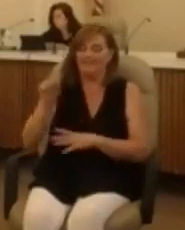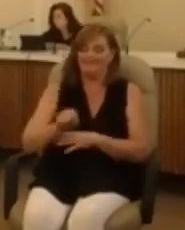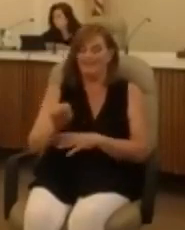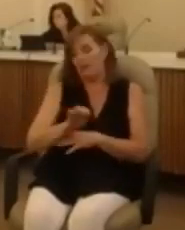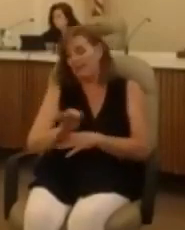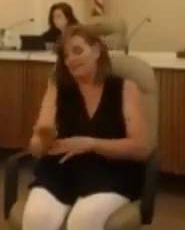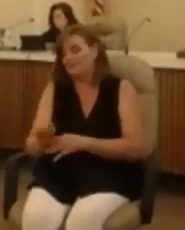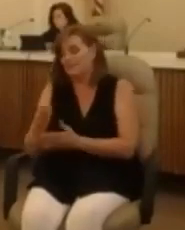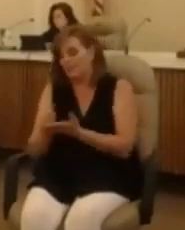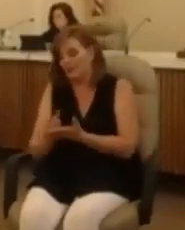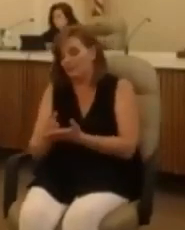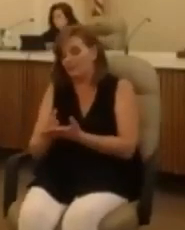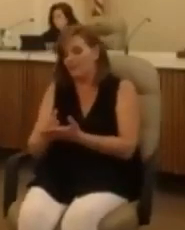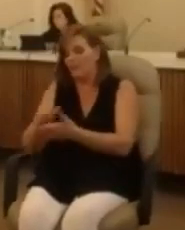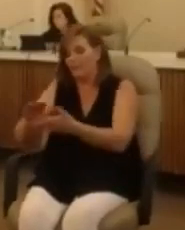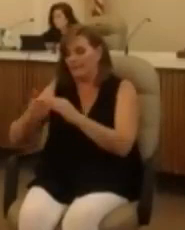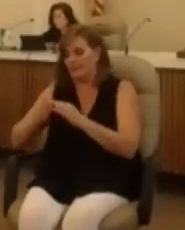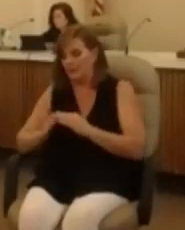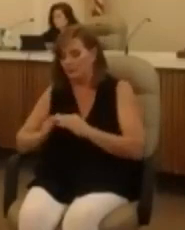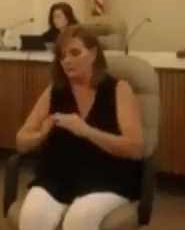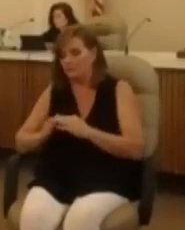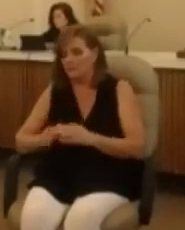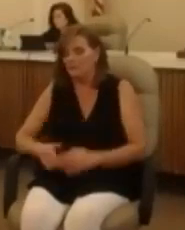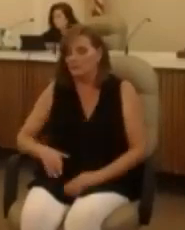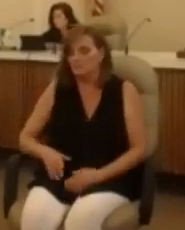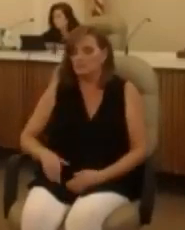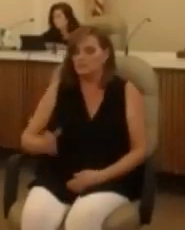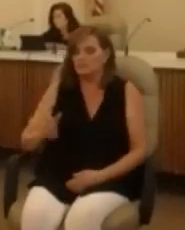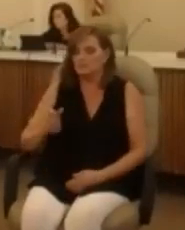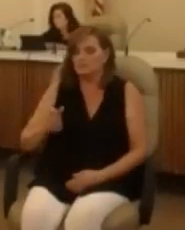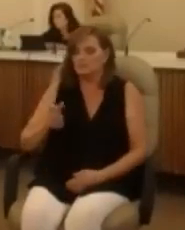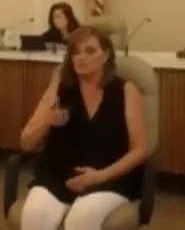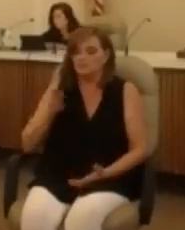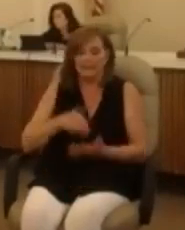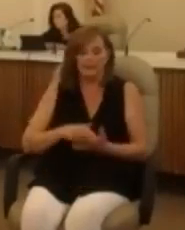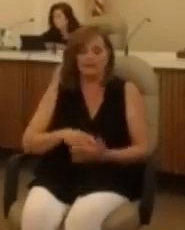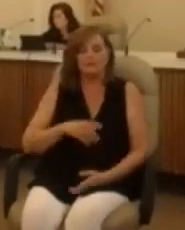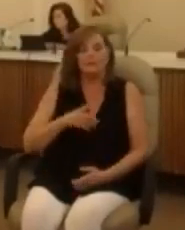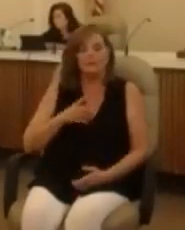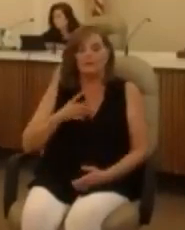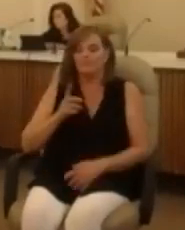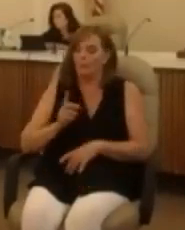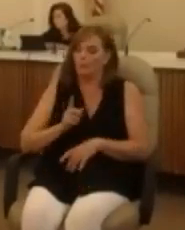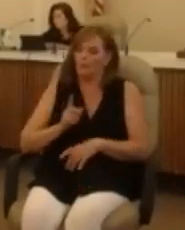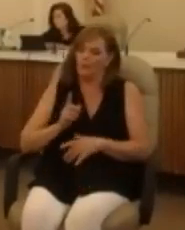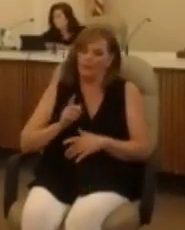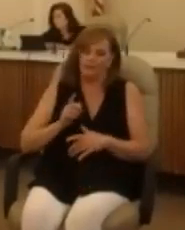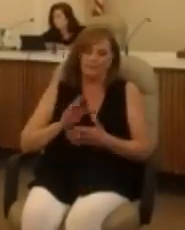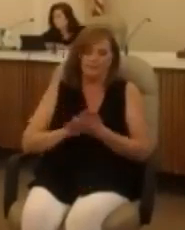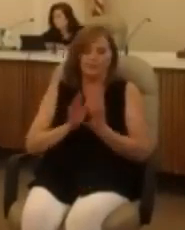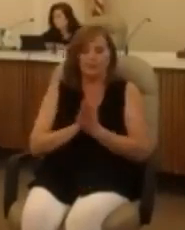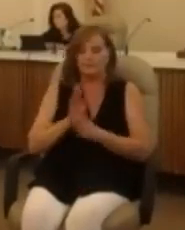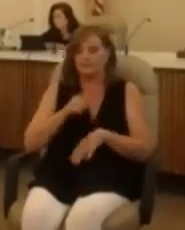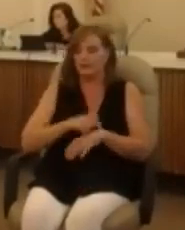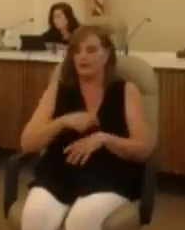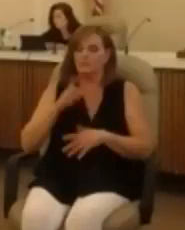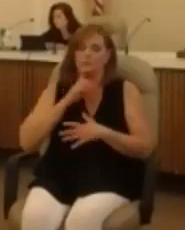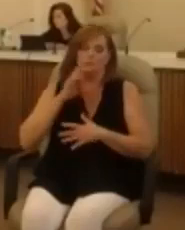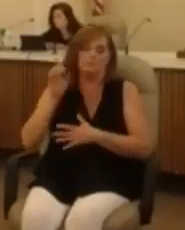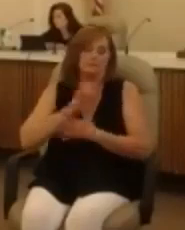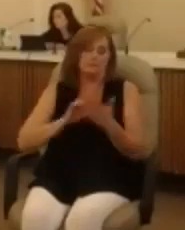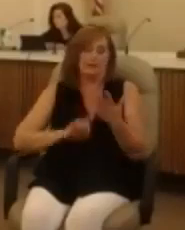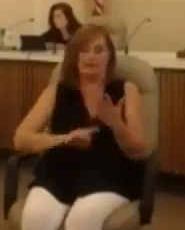And so, but again, if when it comes time to design this park, if people think that a playground will